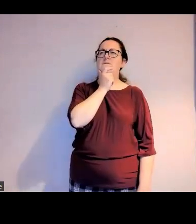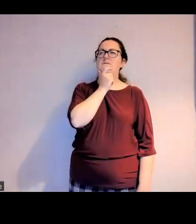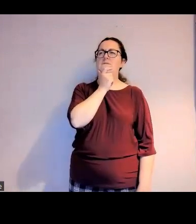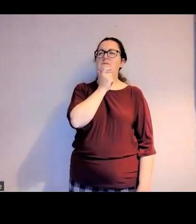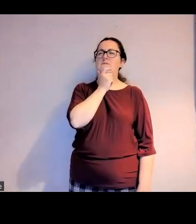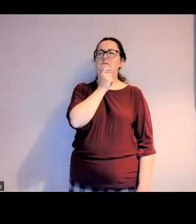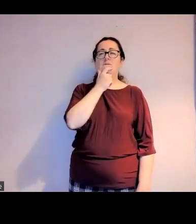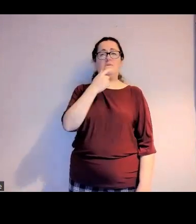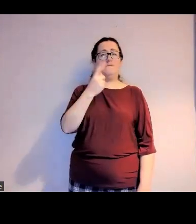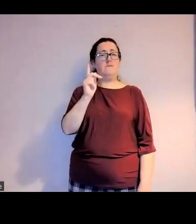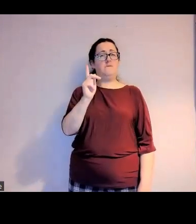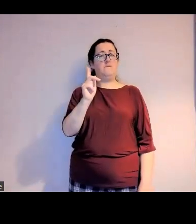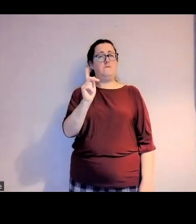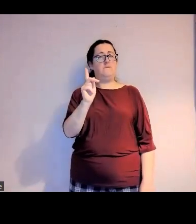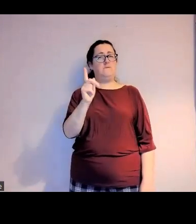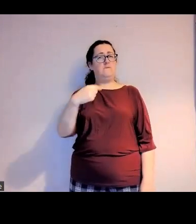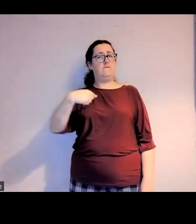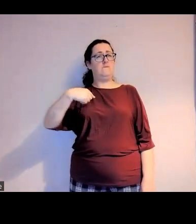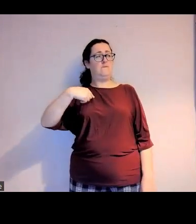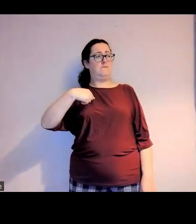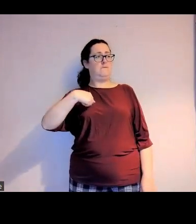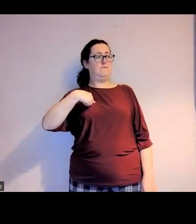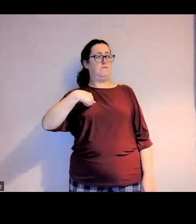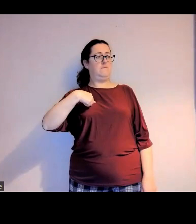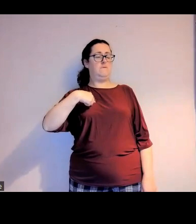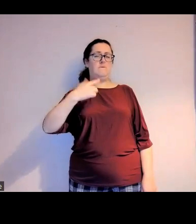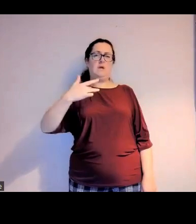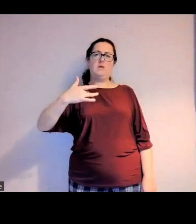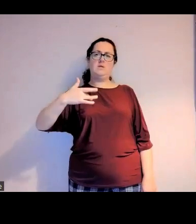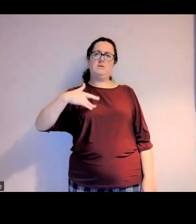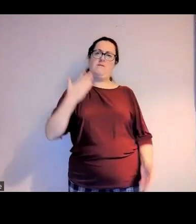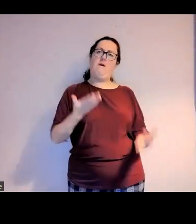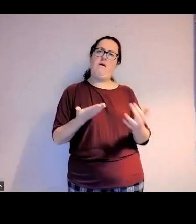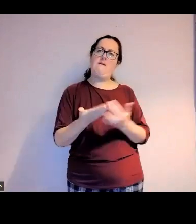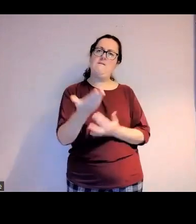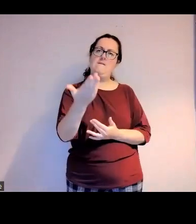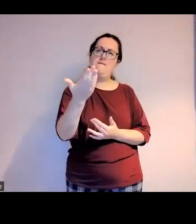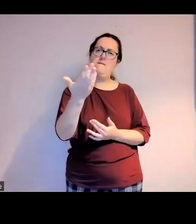it is I who survives?